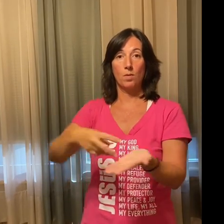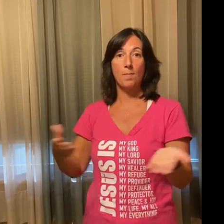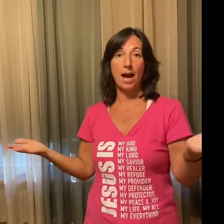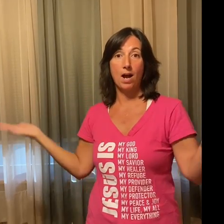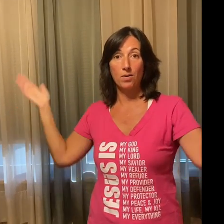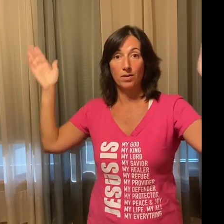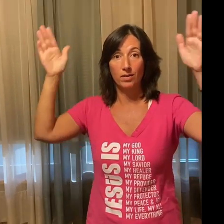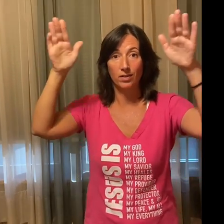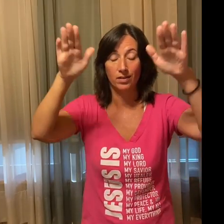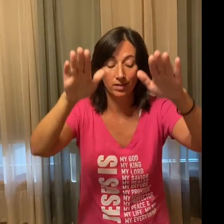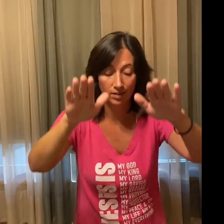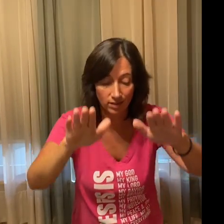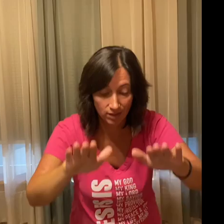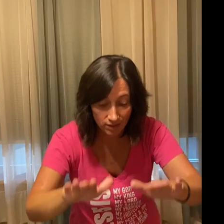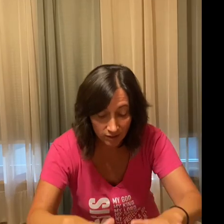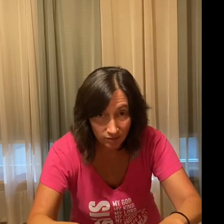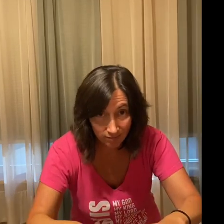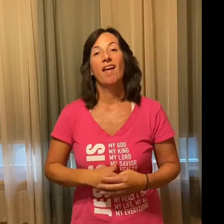will bow.